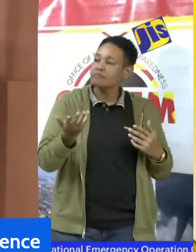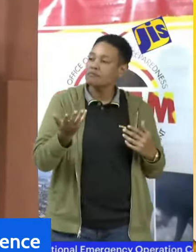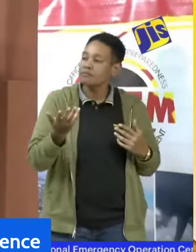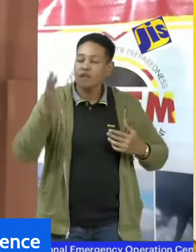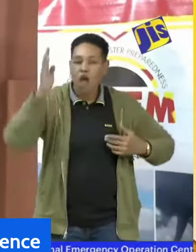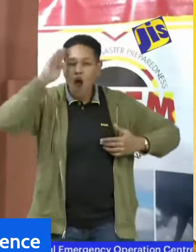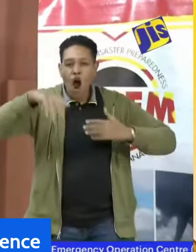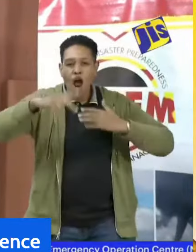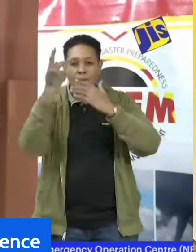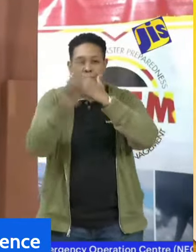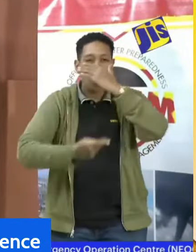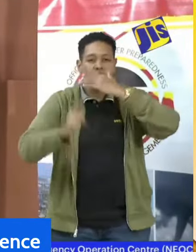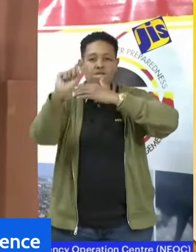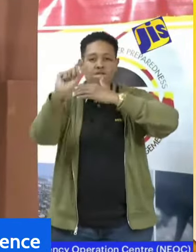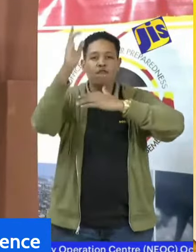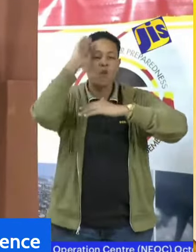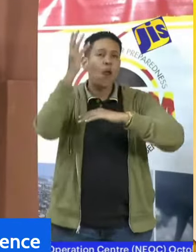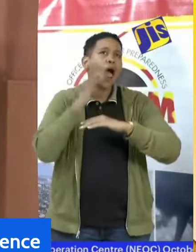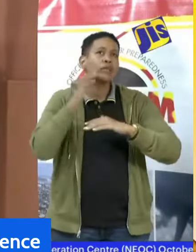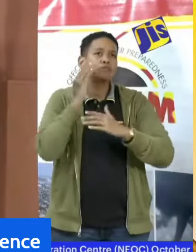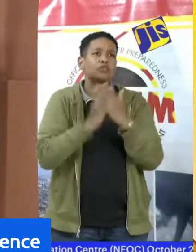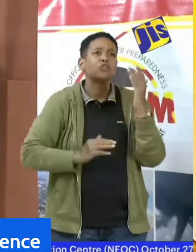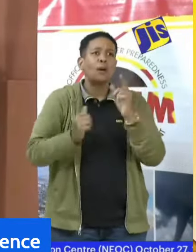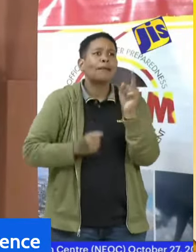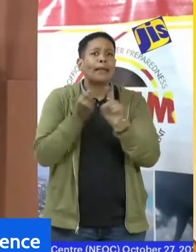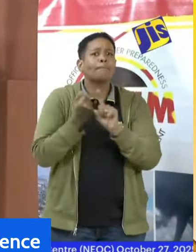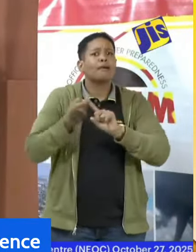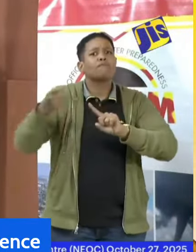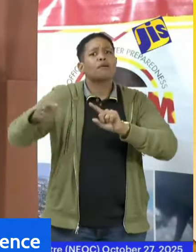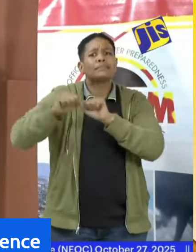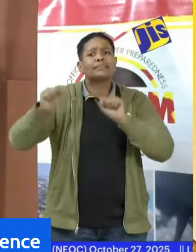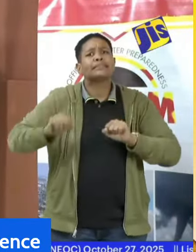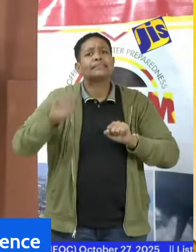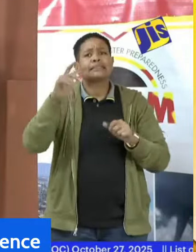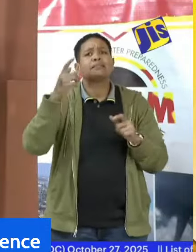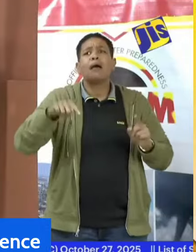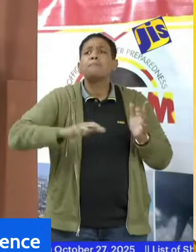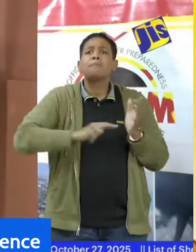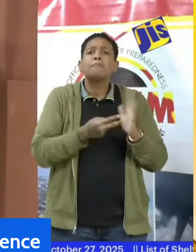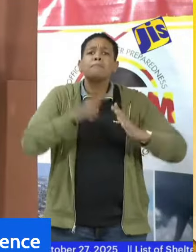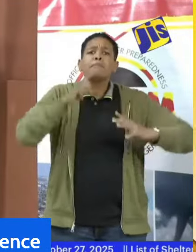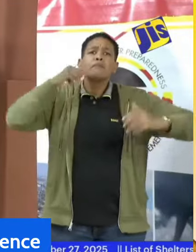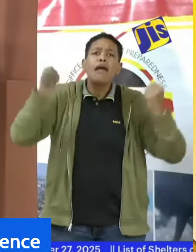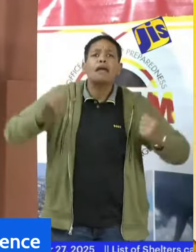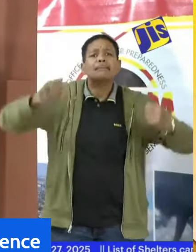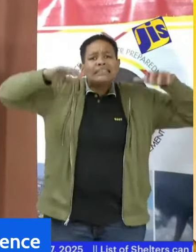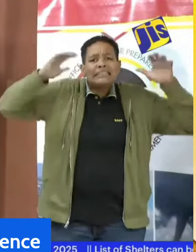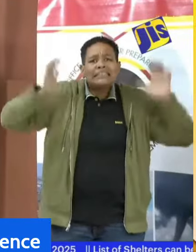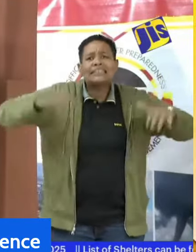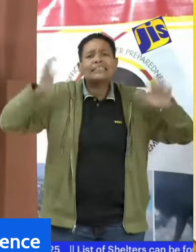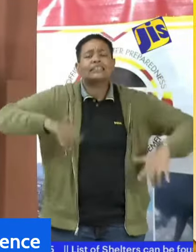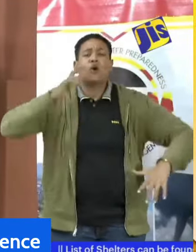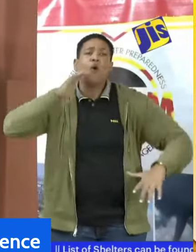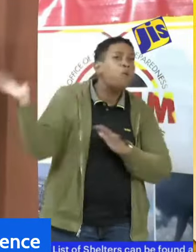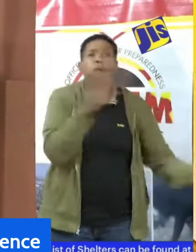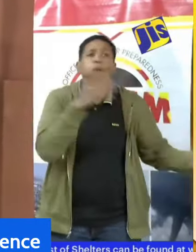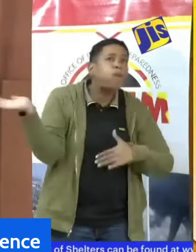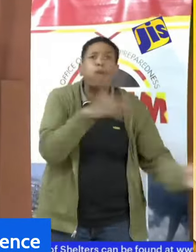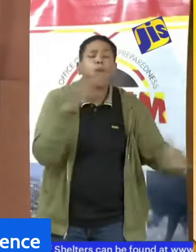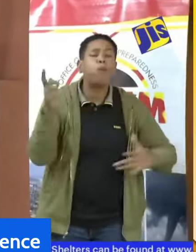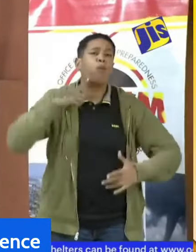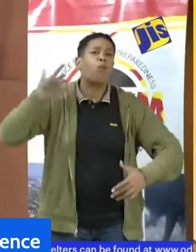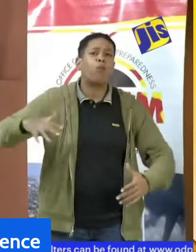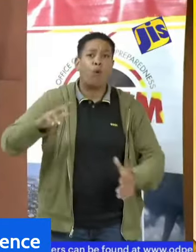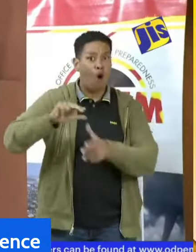All parishes, first of all, will experience some impact from this system. This means heavy rainfall. This means strong winds, hurricane